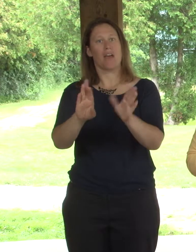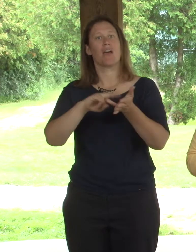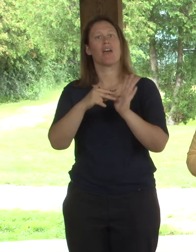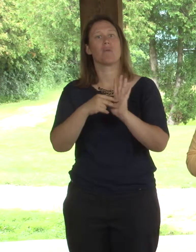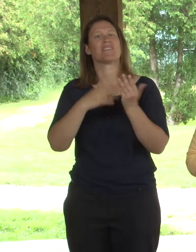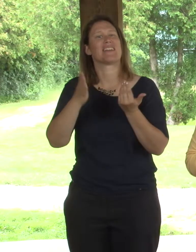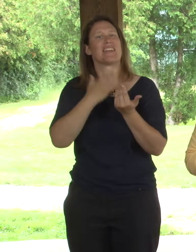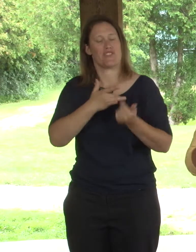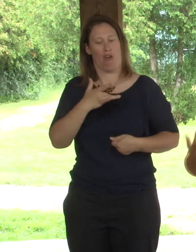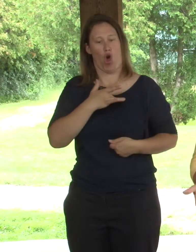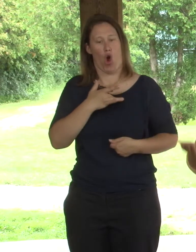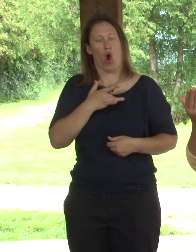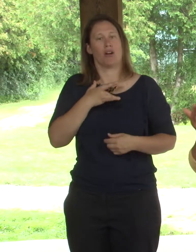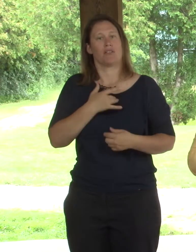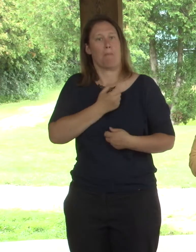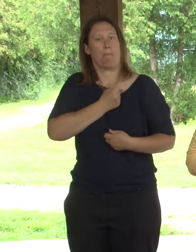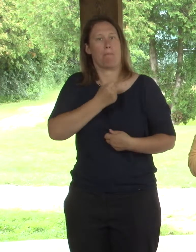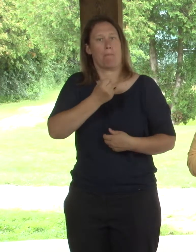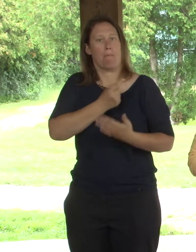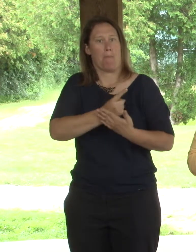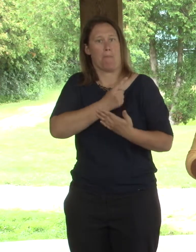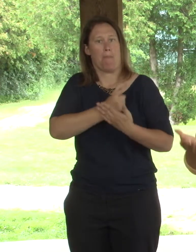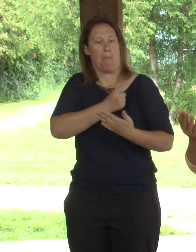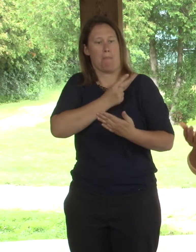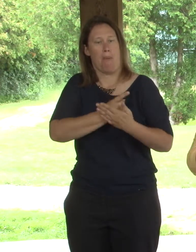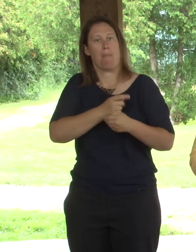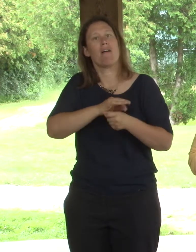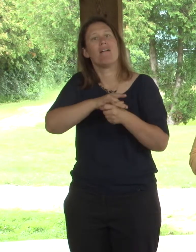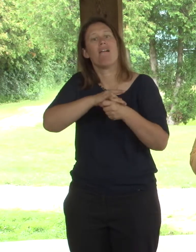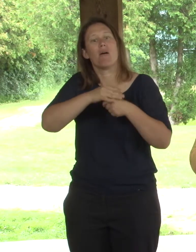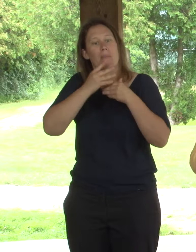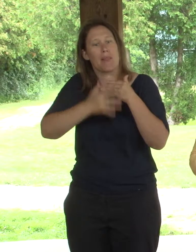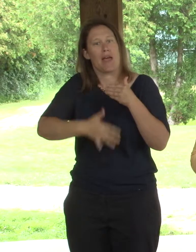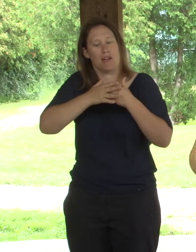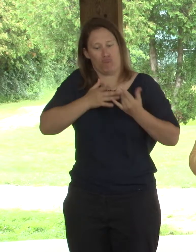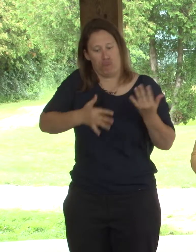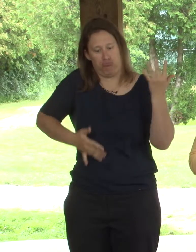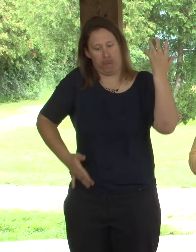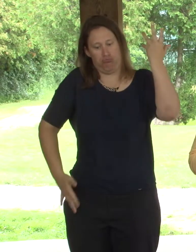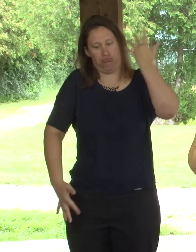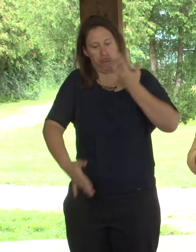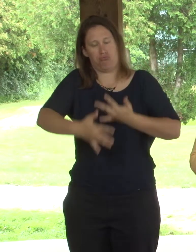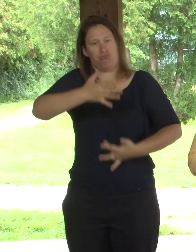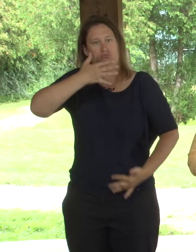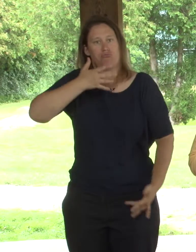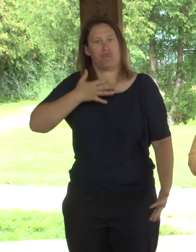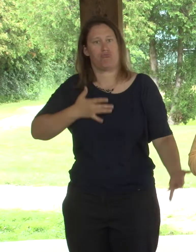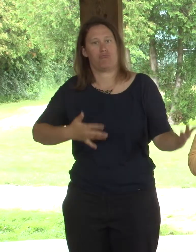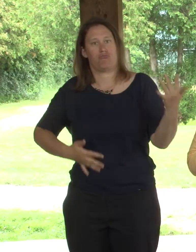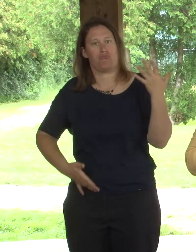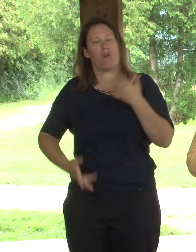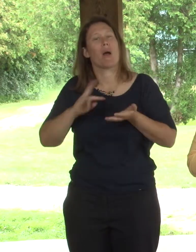flow through the body. And by raising your feet up, it allows your body to have good circulation and decrease some